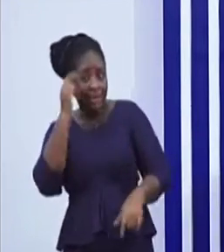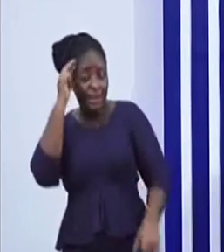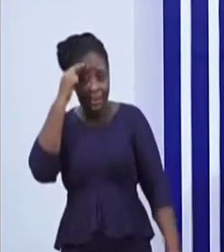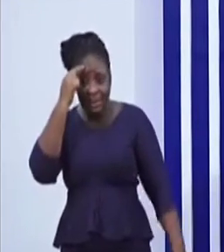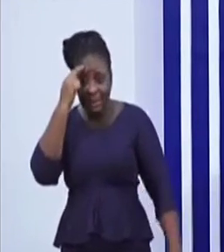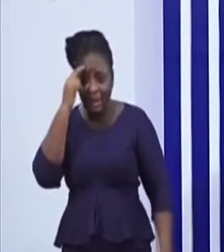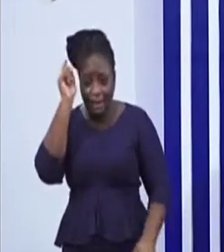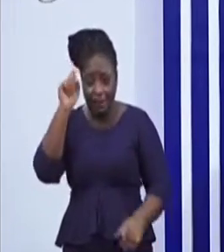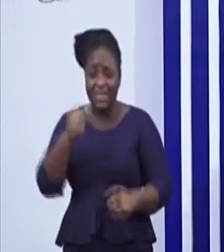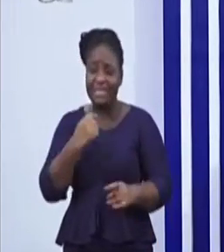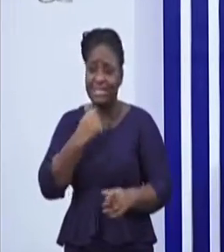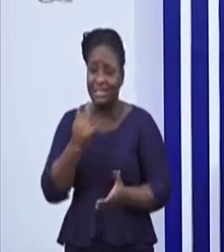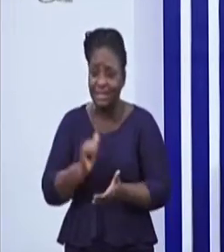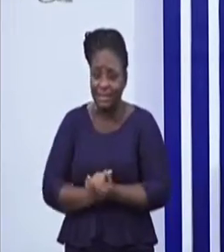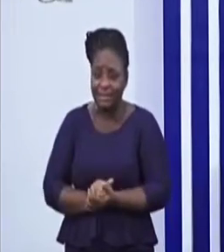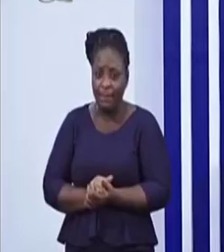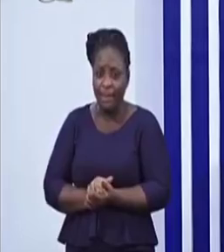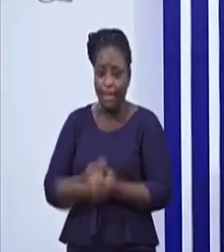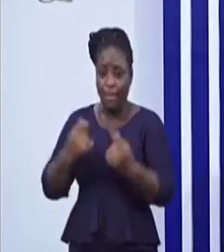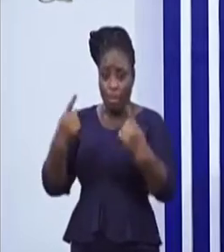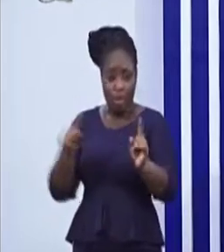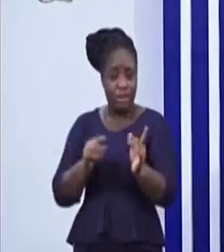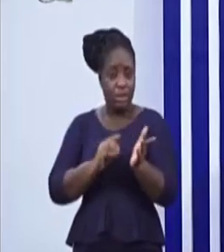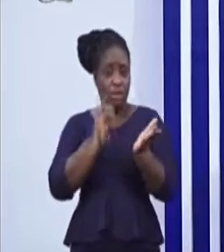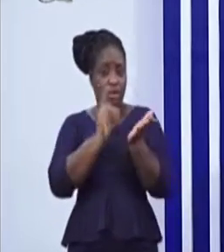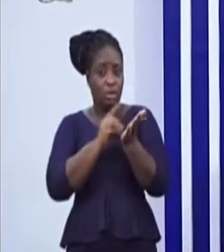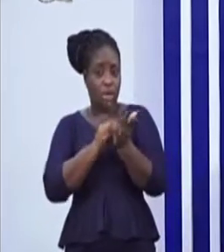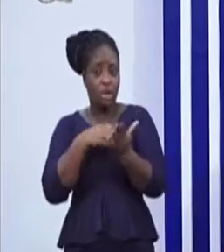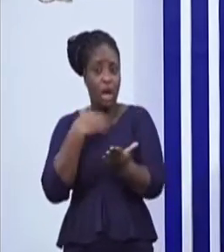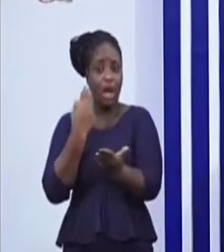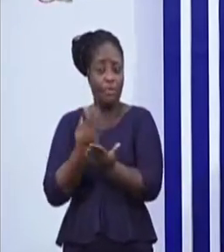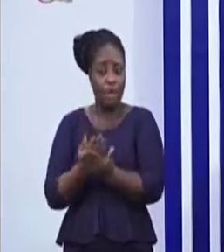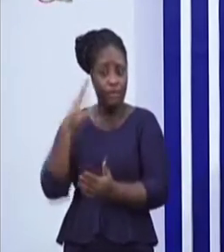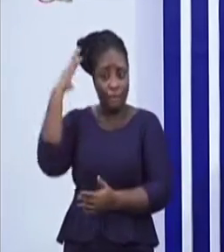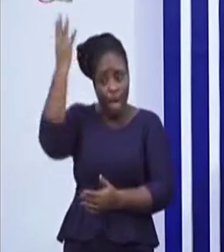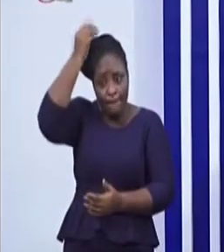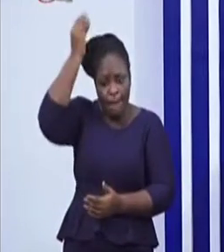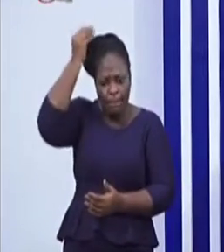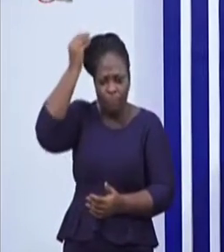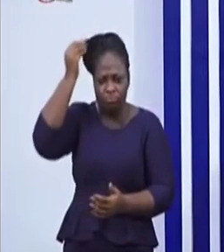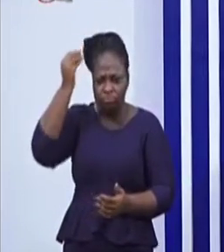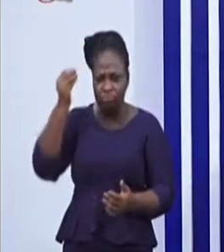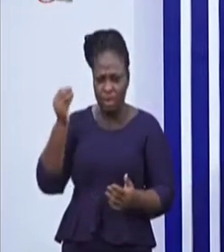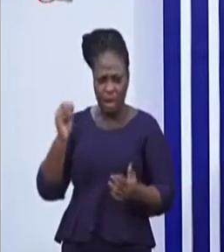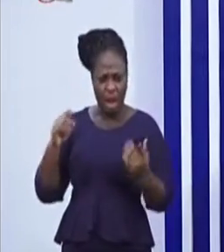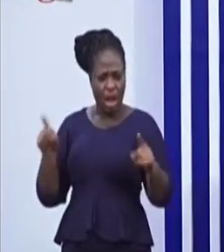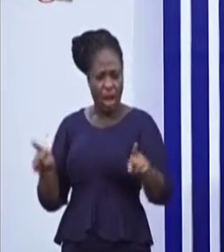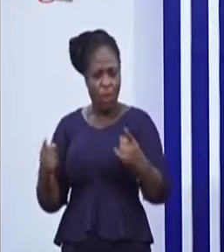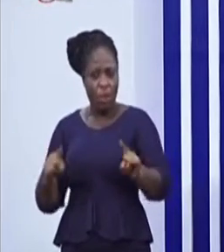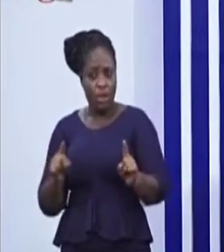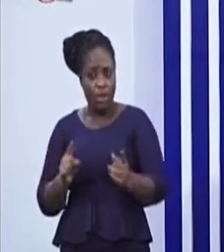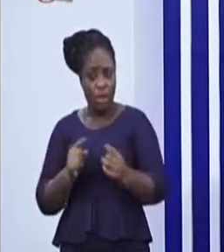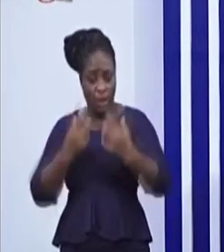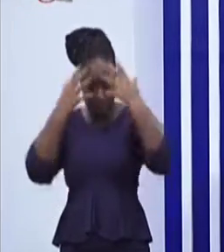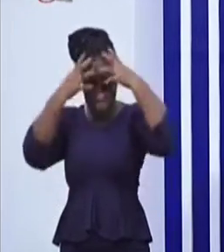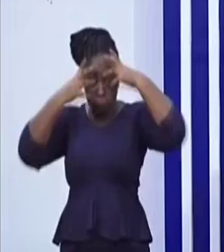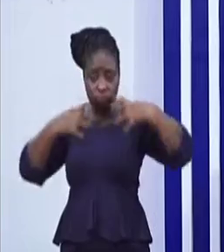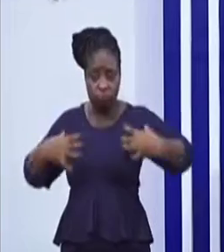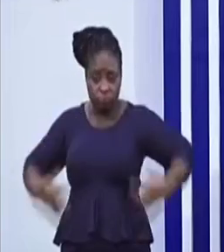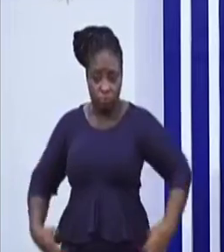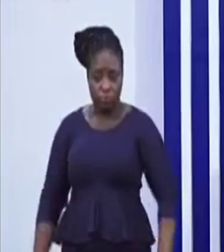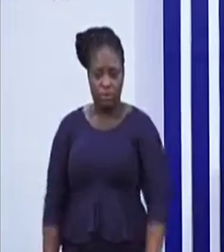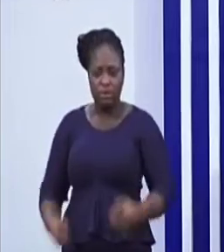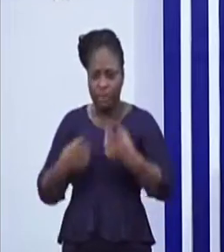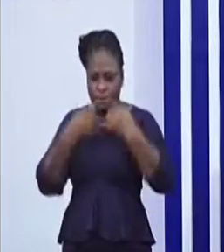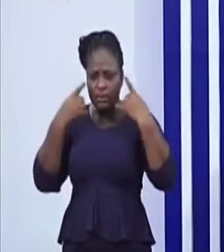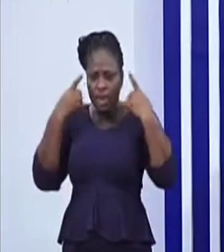to emphasize is this. When the paramedics arrive, you should know that once they are protecting themselves, they are supposed